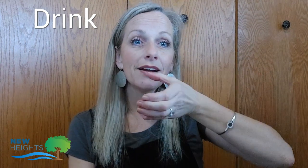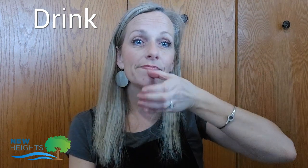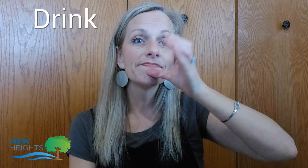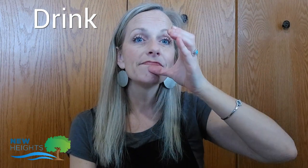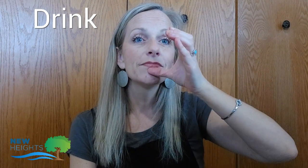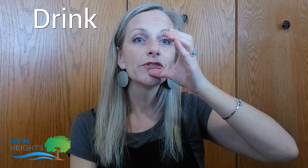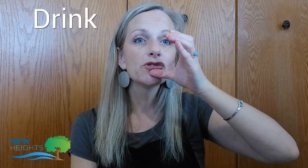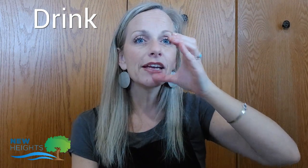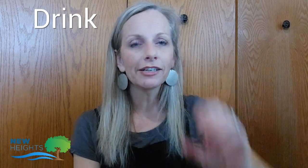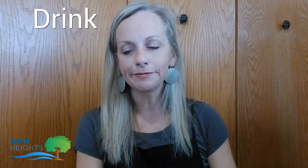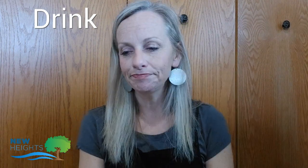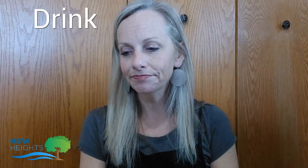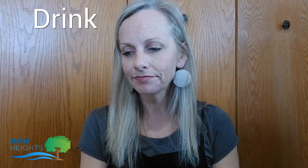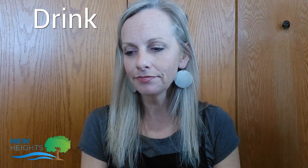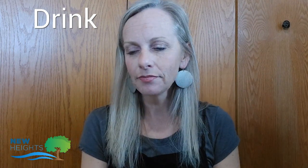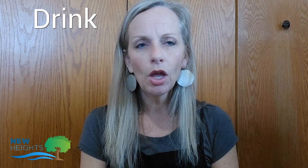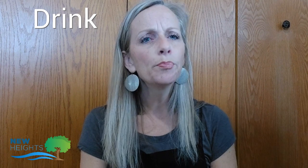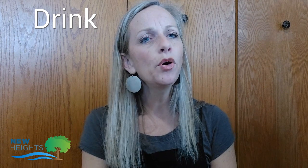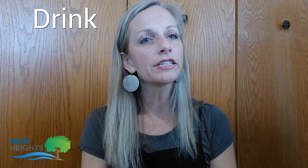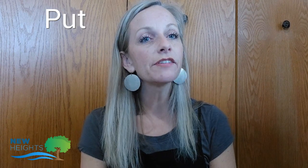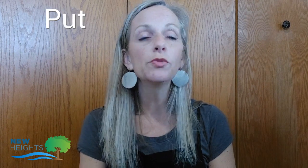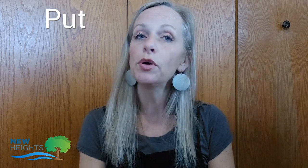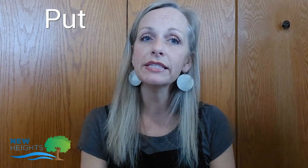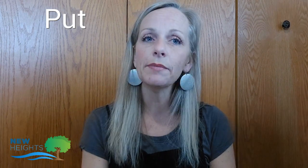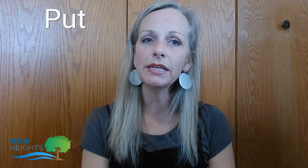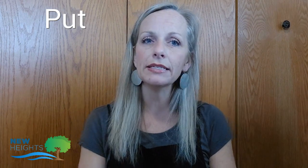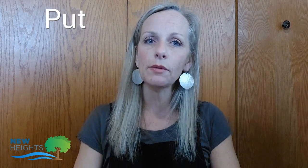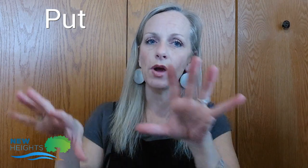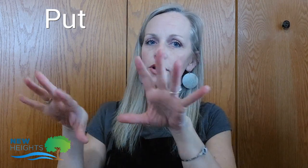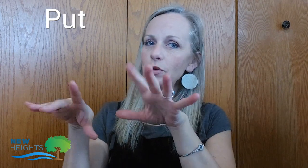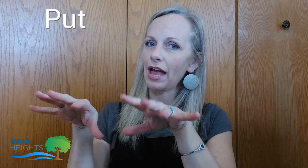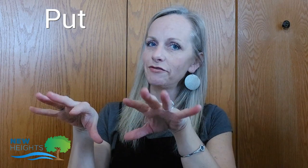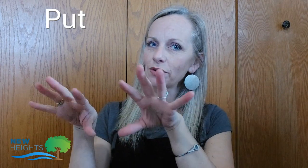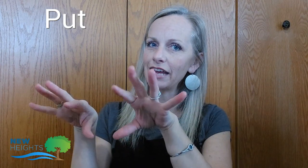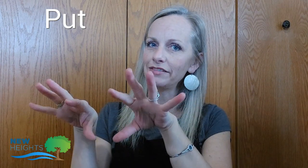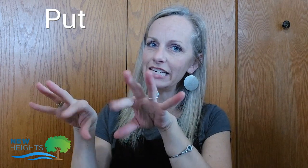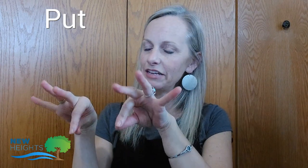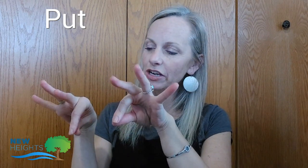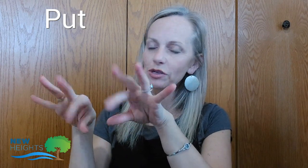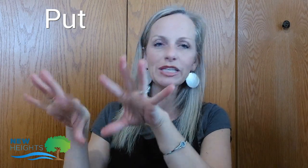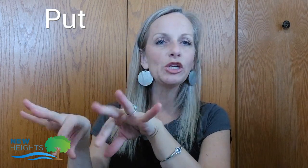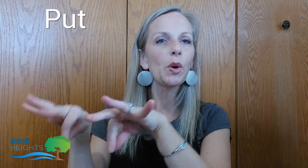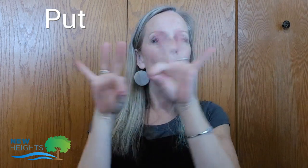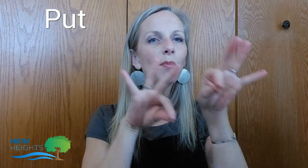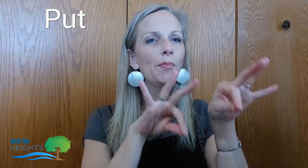cup, drink. Put, if you put something somewhere, you have your kind of dainty fingers and you put